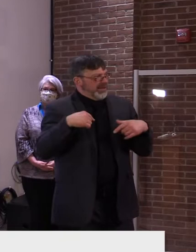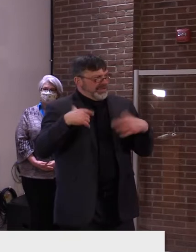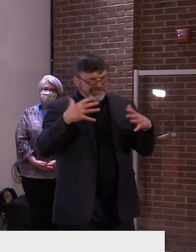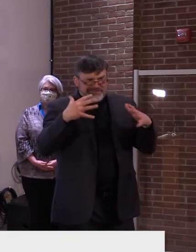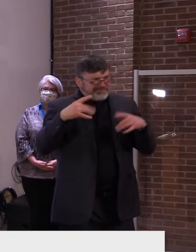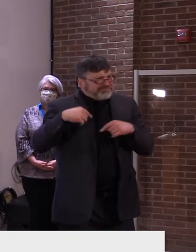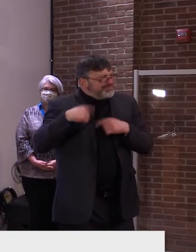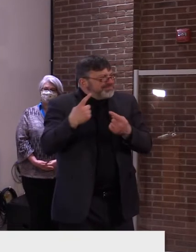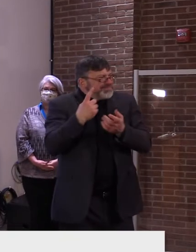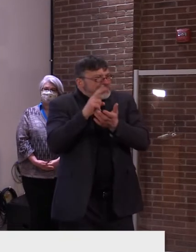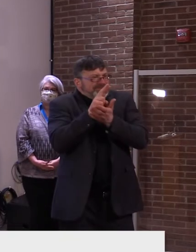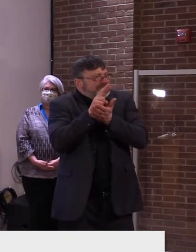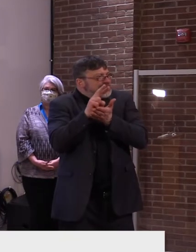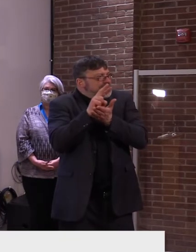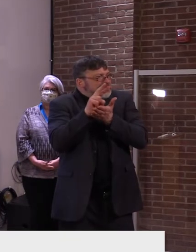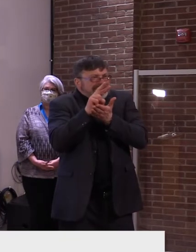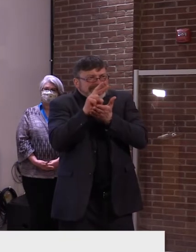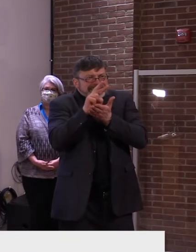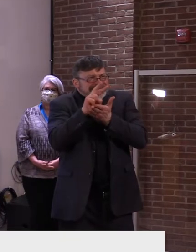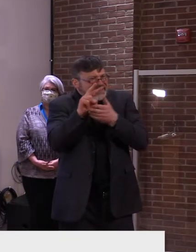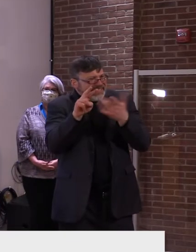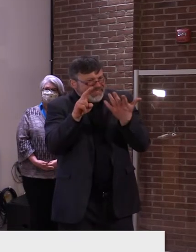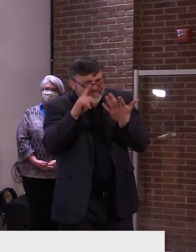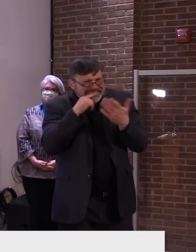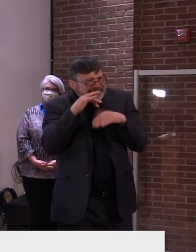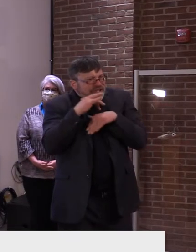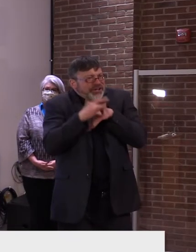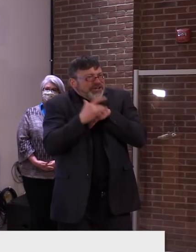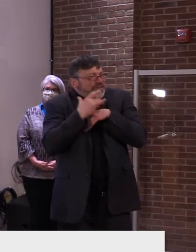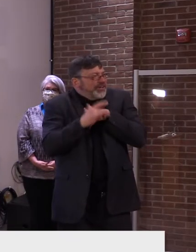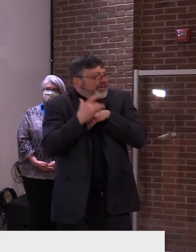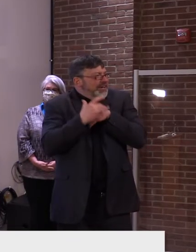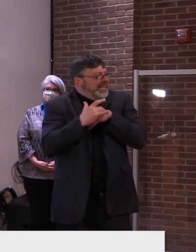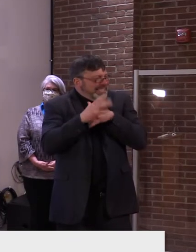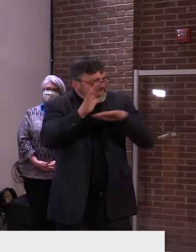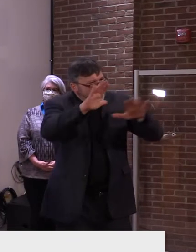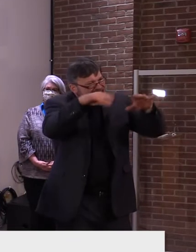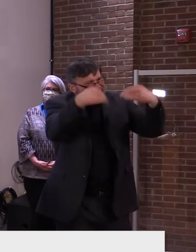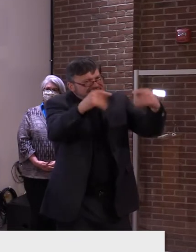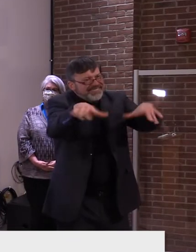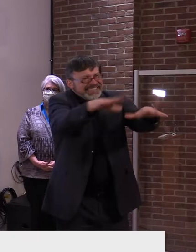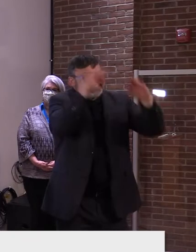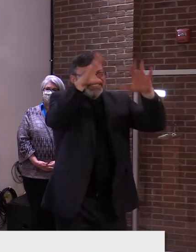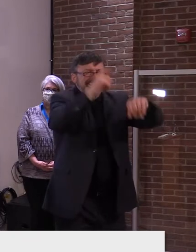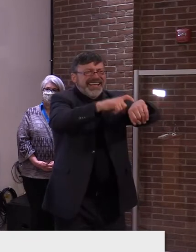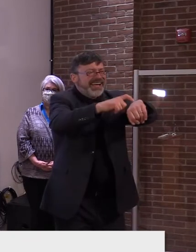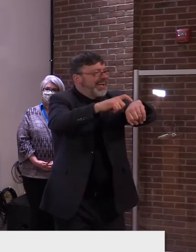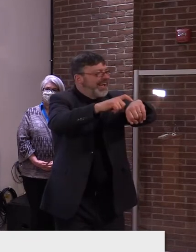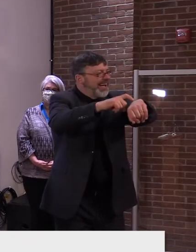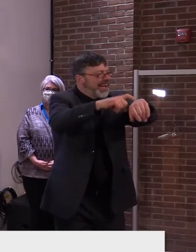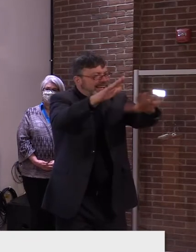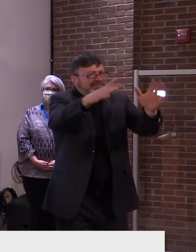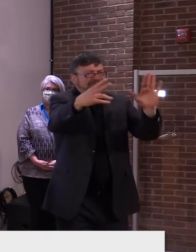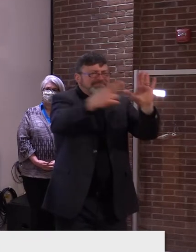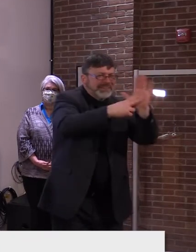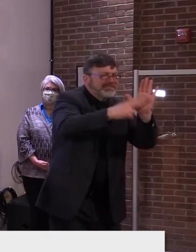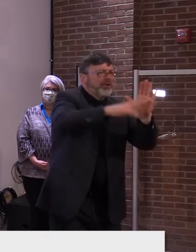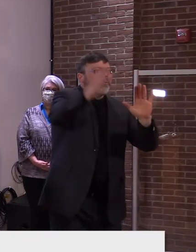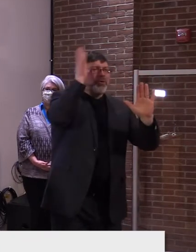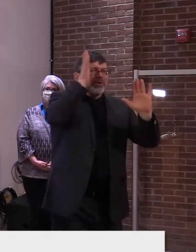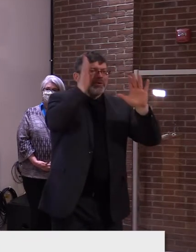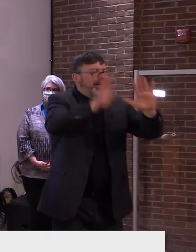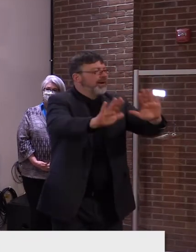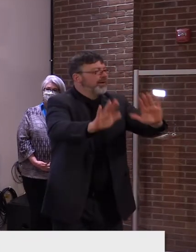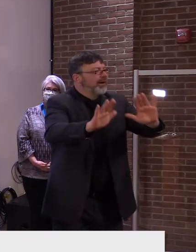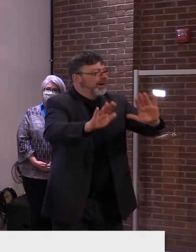the education system, so we need to give it a little bit more time. And then we'll react accordingly.